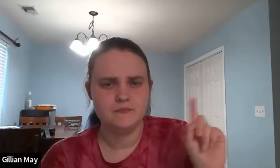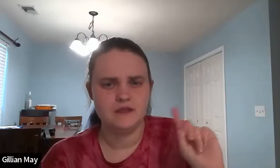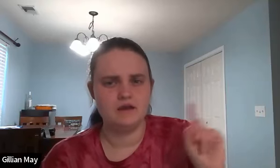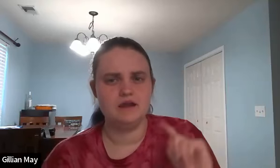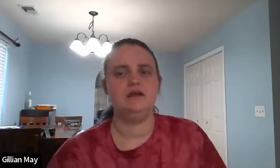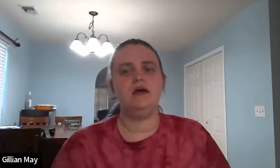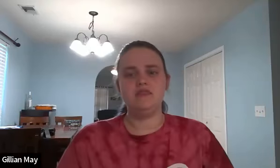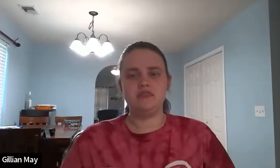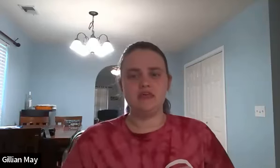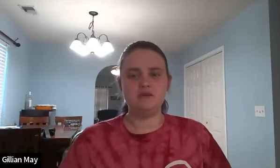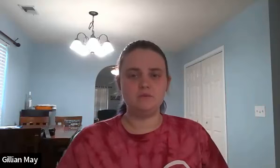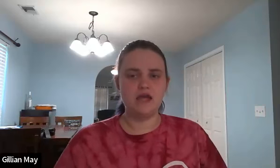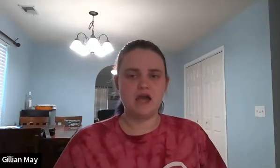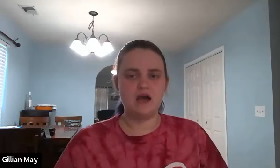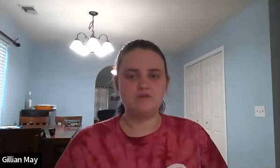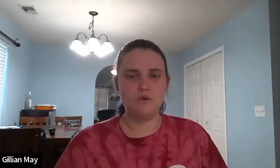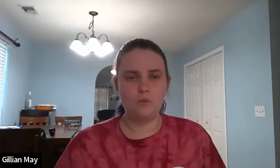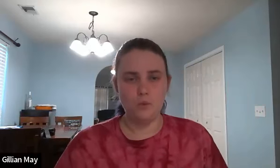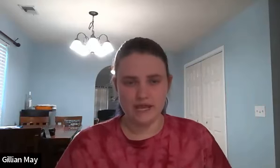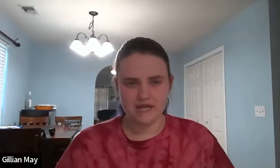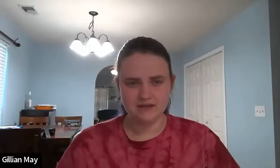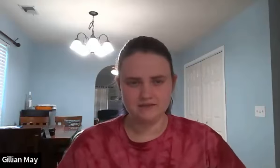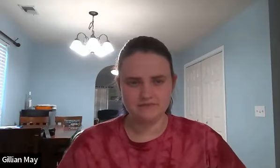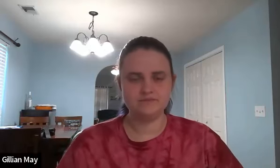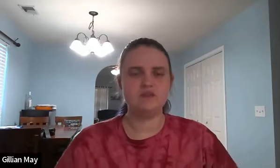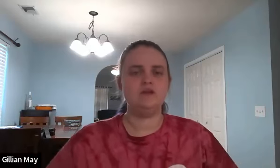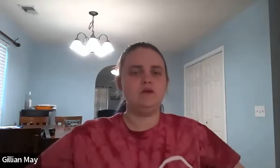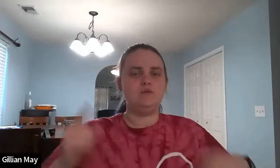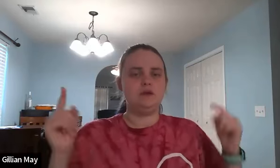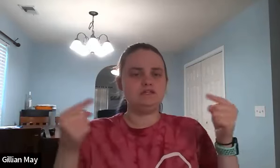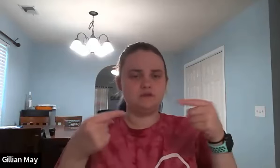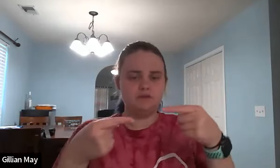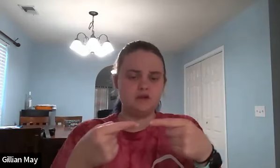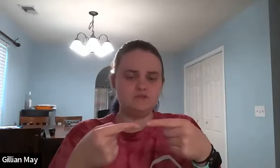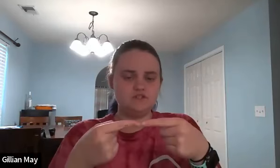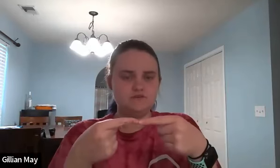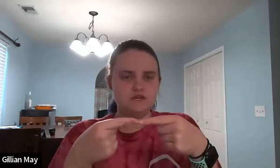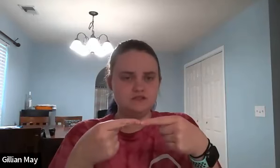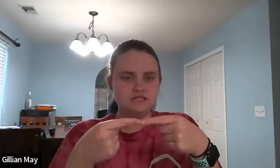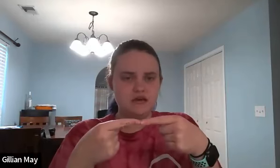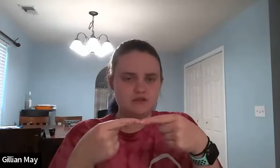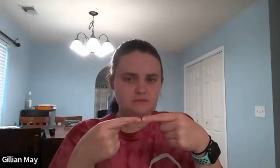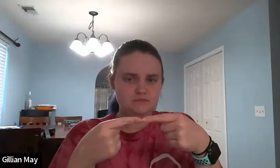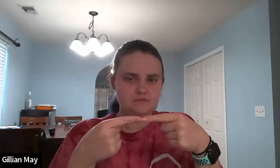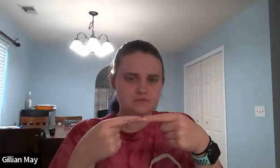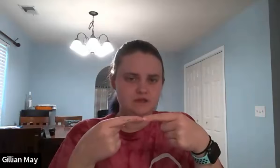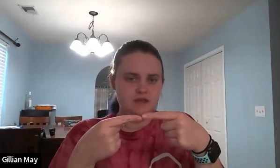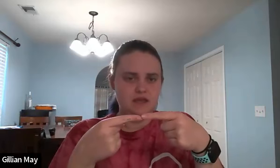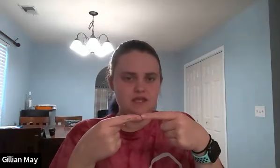All right. Then we have when. When is going to be, you're going to have two fingers together, and you're going